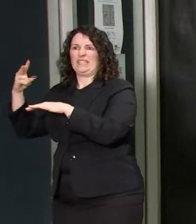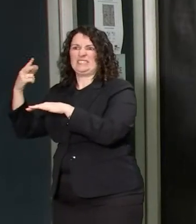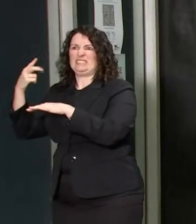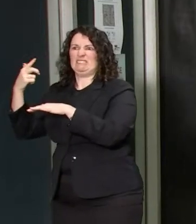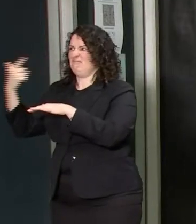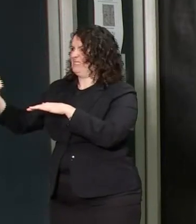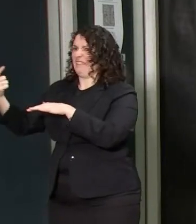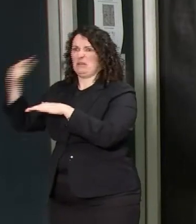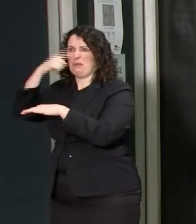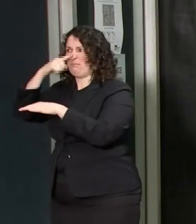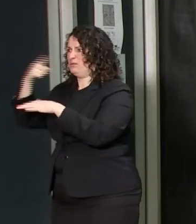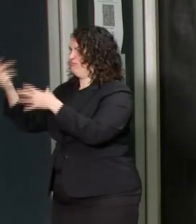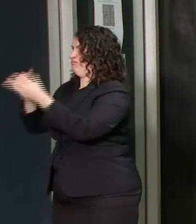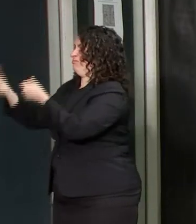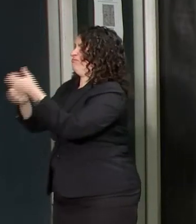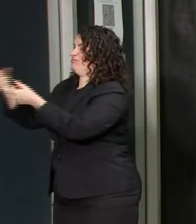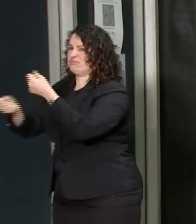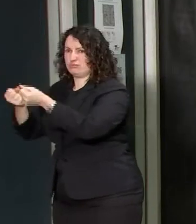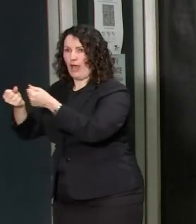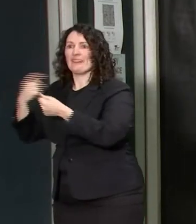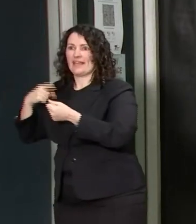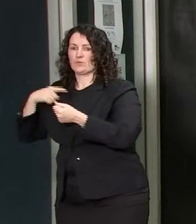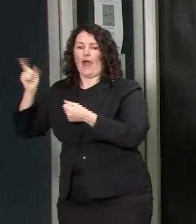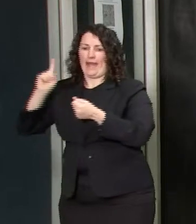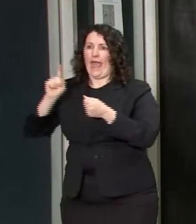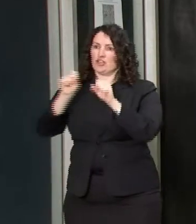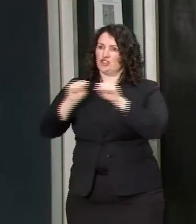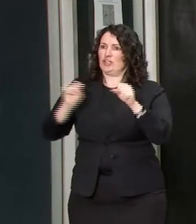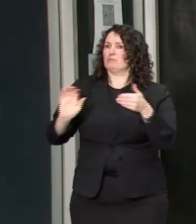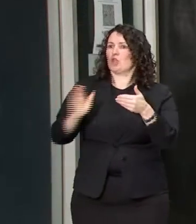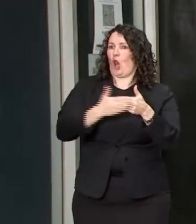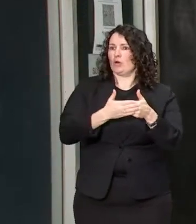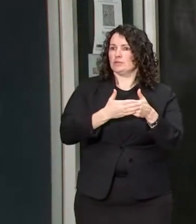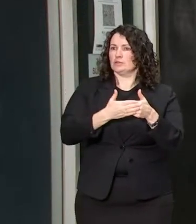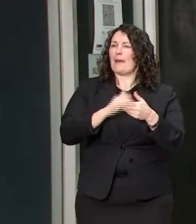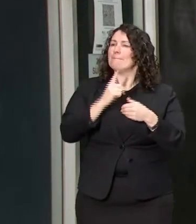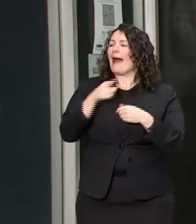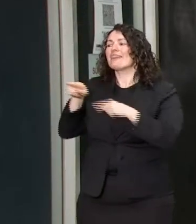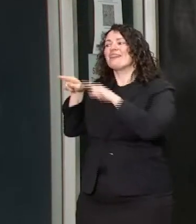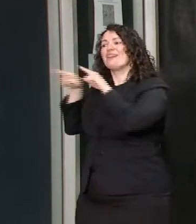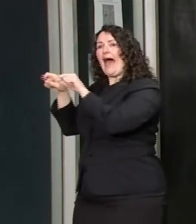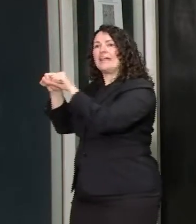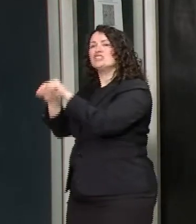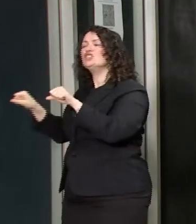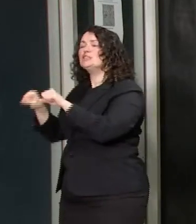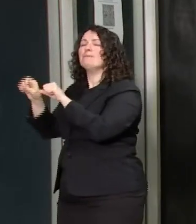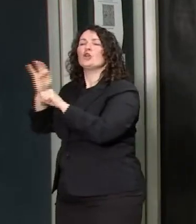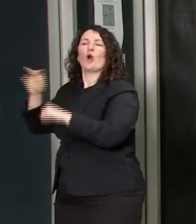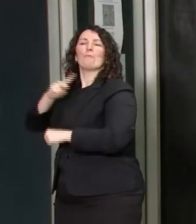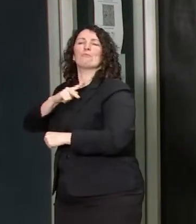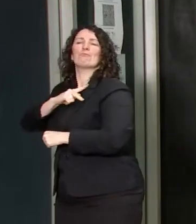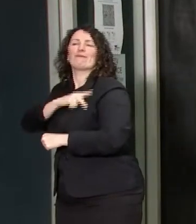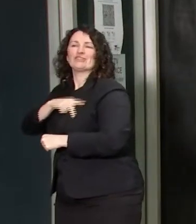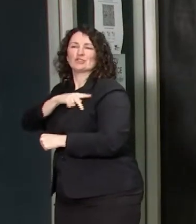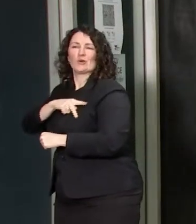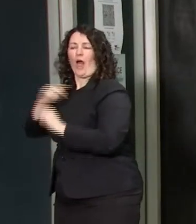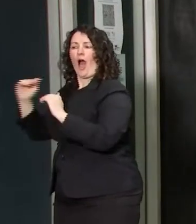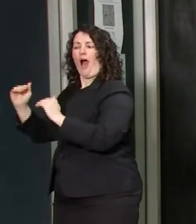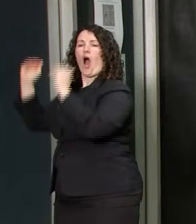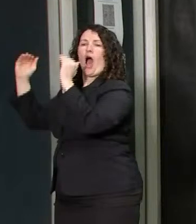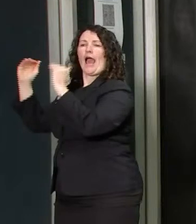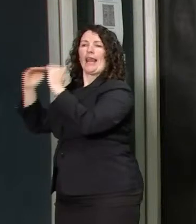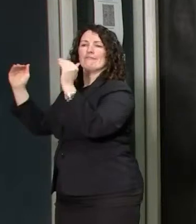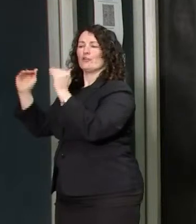transmission occurred there. And the industry have also told us they have data which shows that 6 million check-ins have occurred at